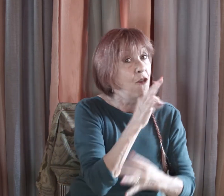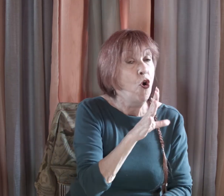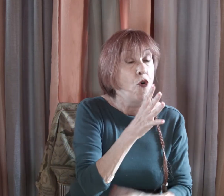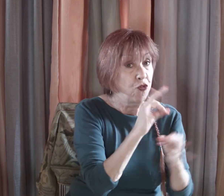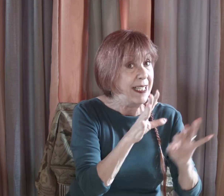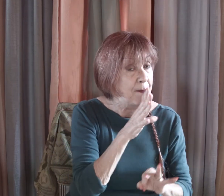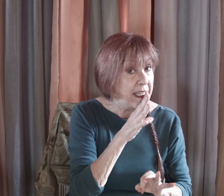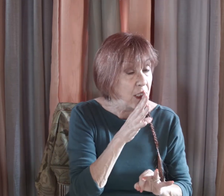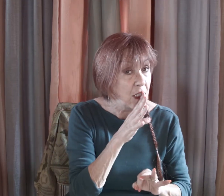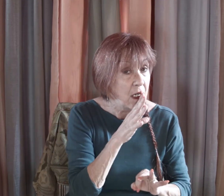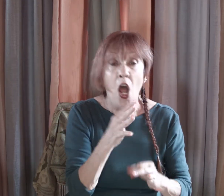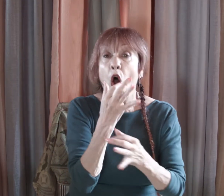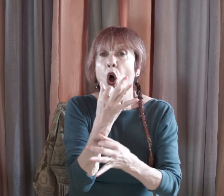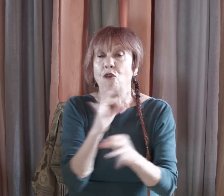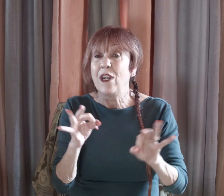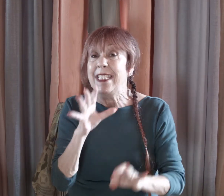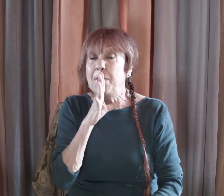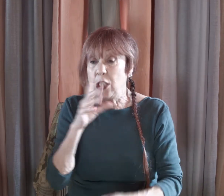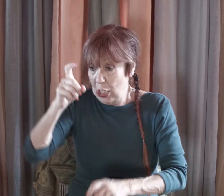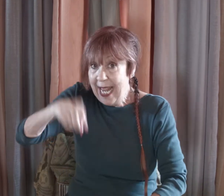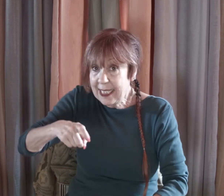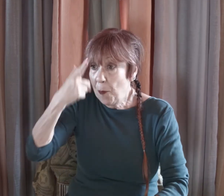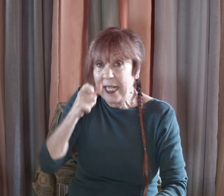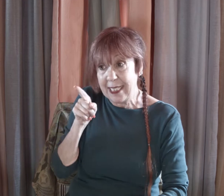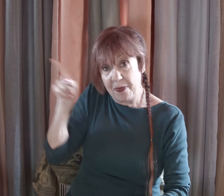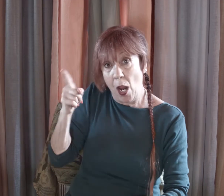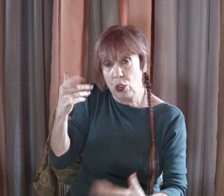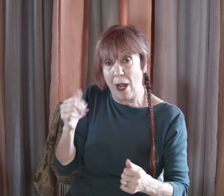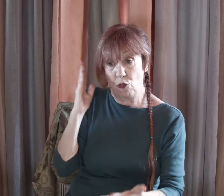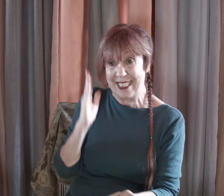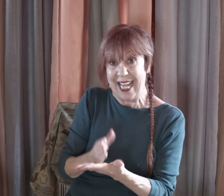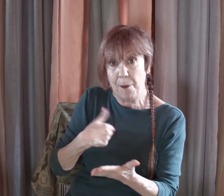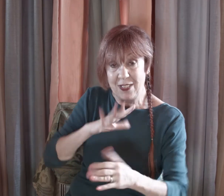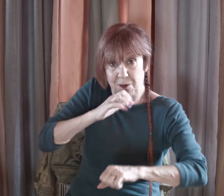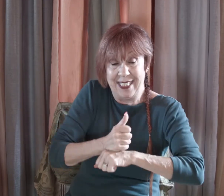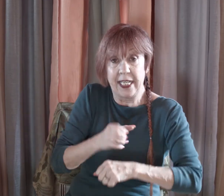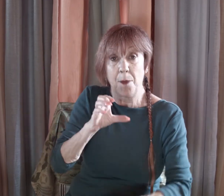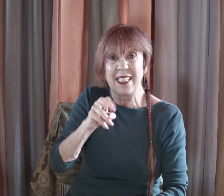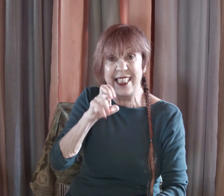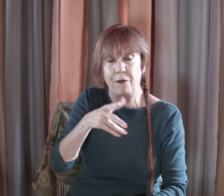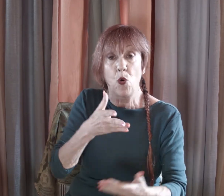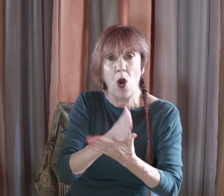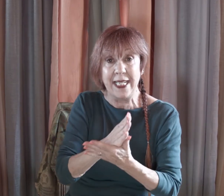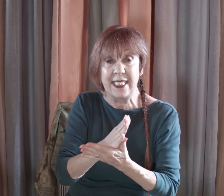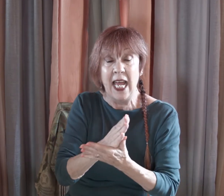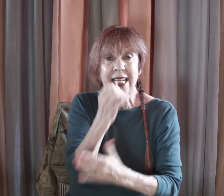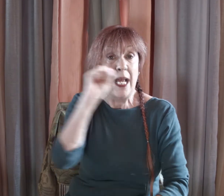speech. Free speech was necessary because they were trying to stop us from organizing civil rights demonstrations from campuses. So